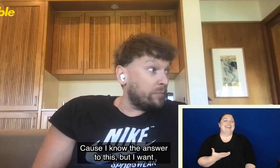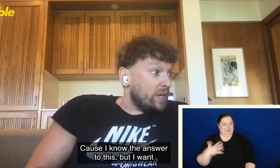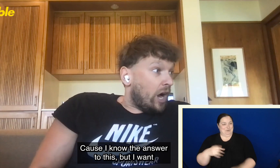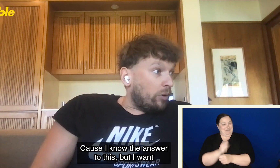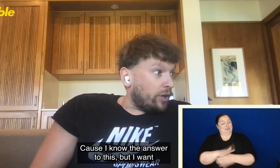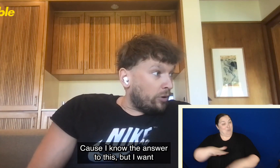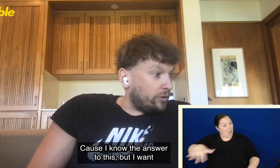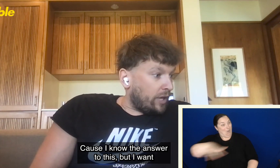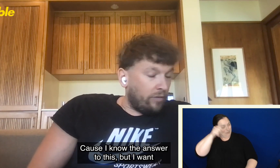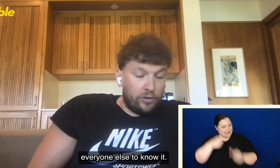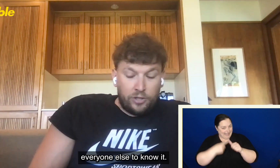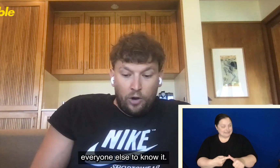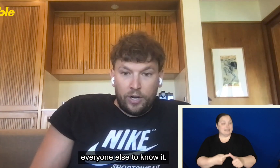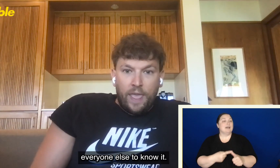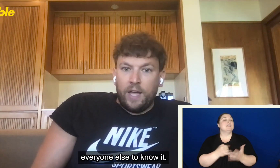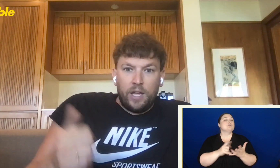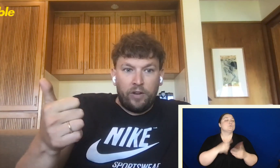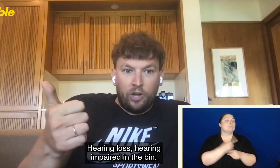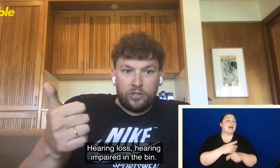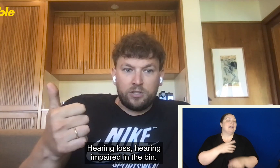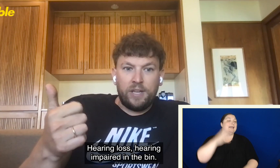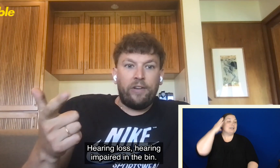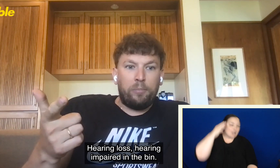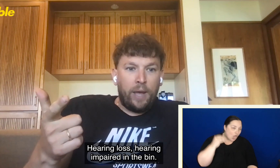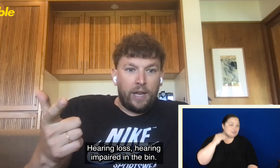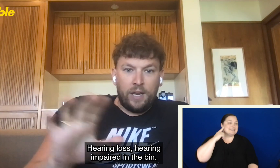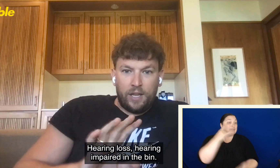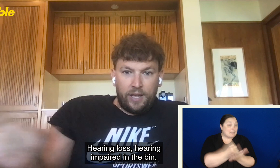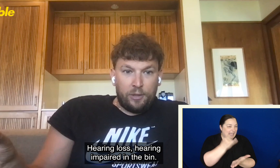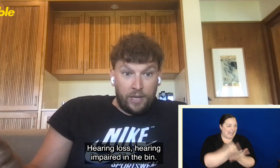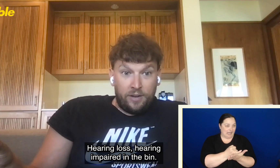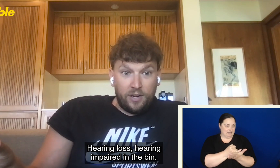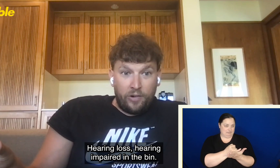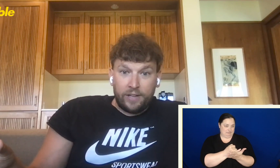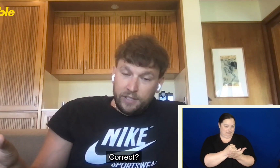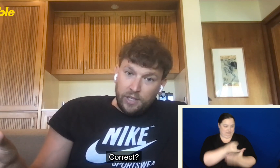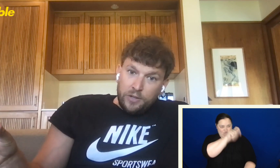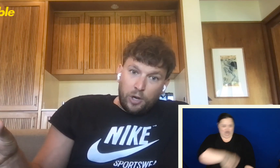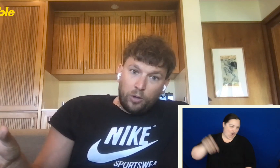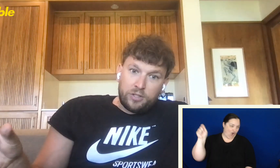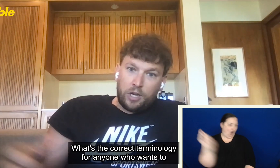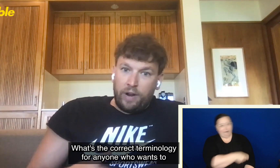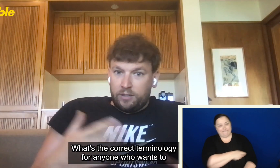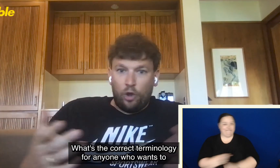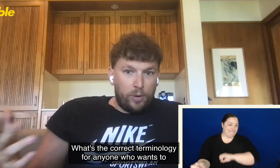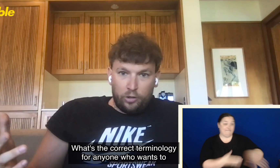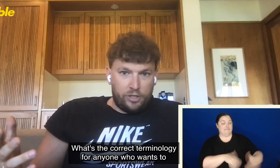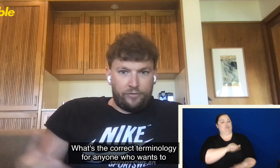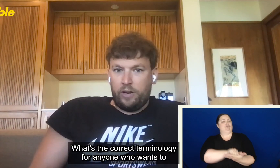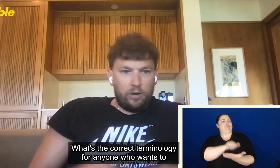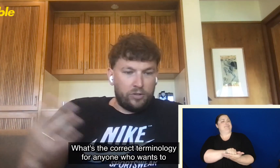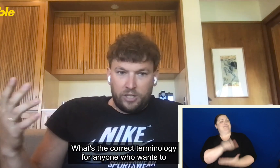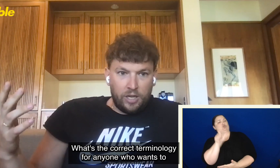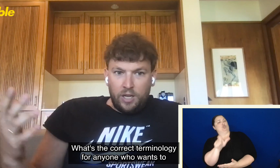I want everyone else to know it. Hearing loss, hearing impaired in the bin, correct? So what's the correct